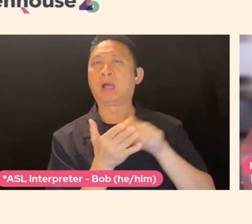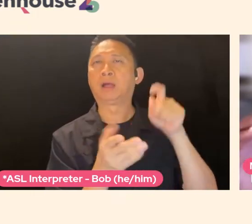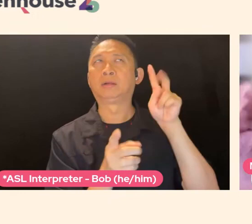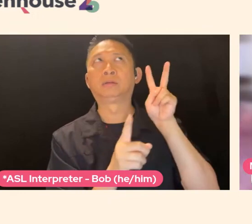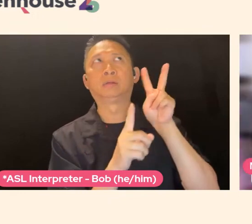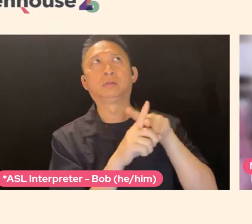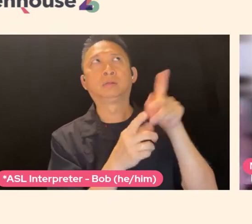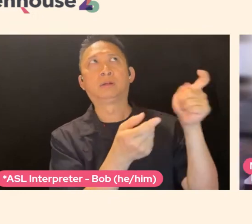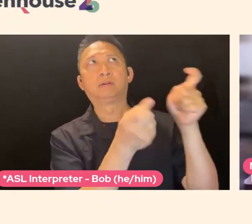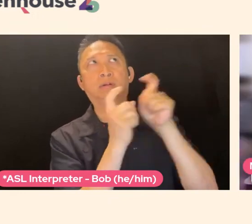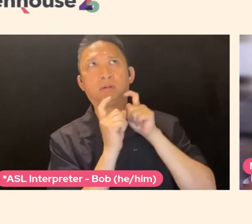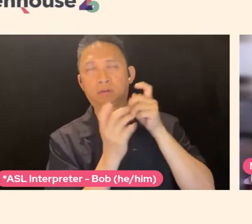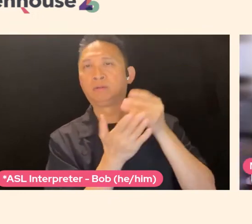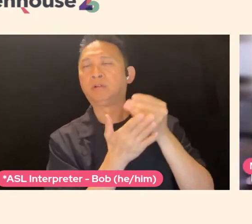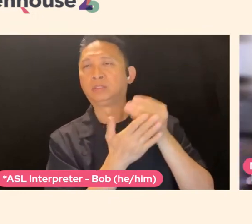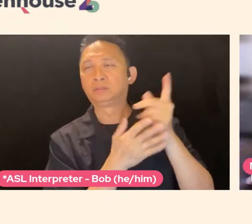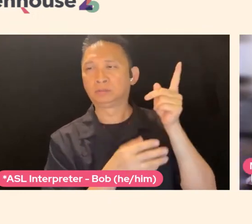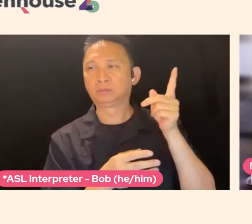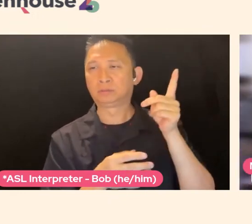funders that you would want to go through